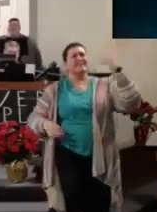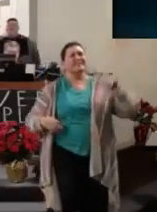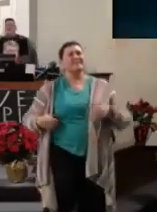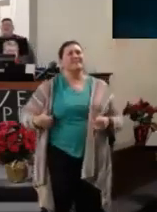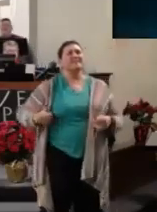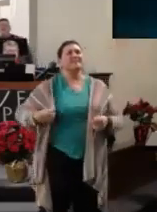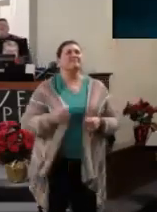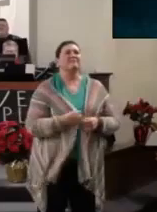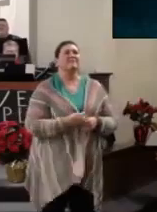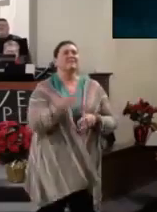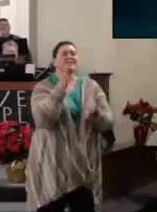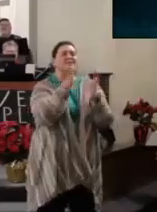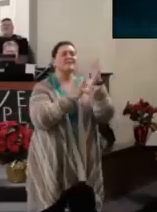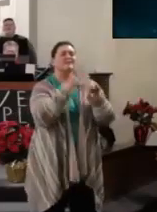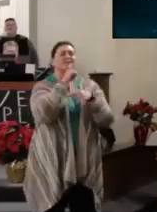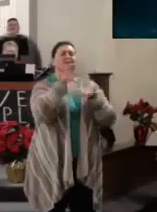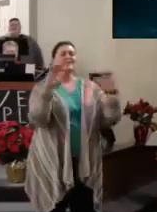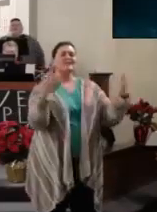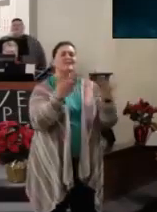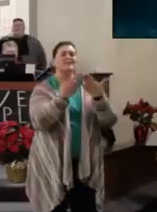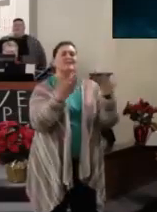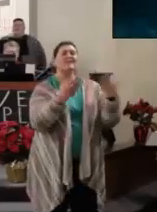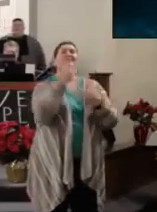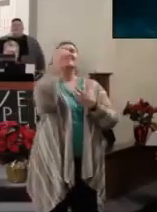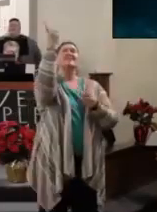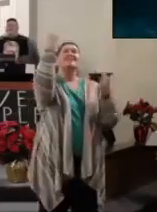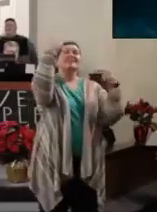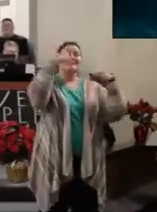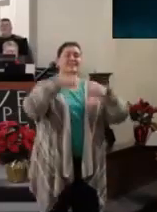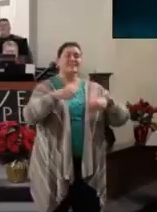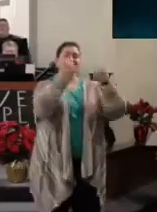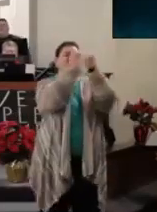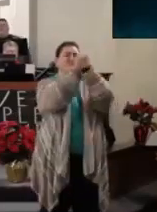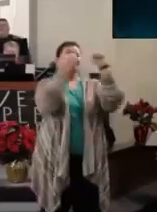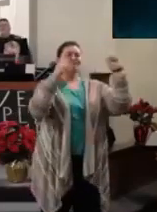Emmanuel. For he is here, he's come to say,